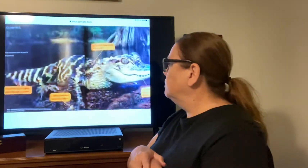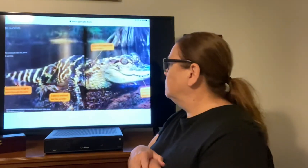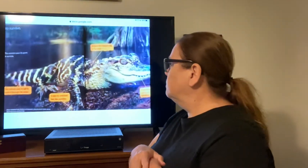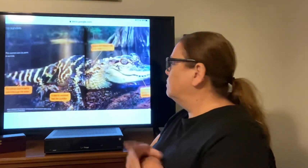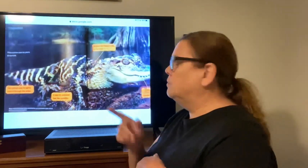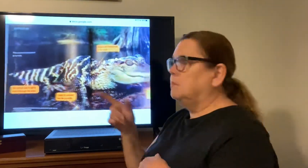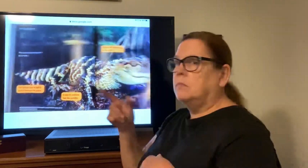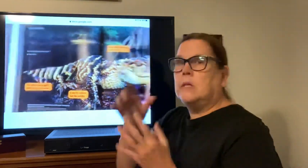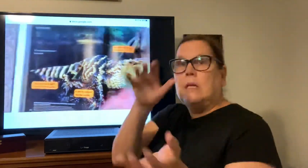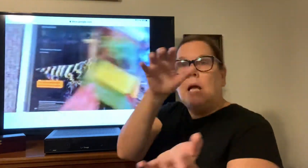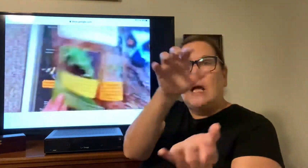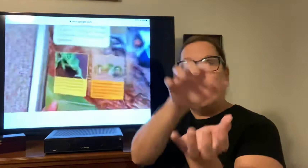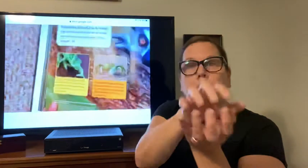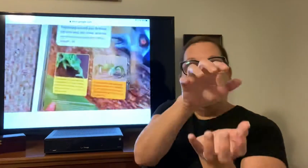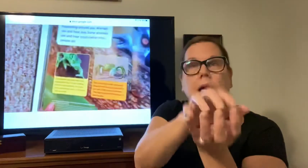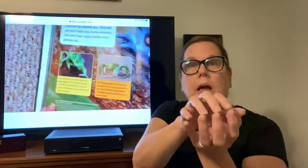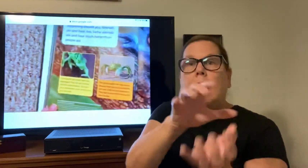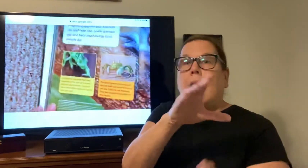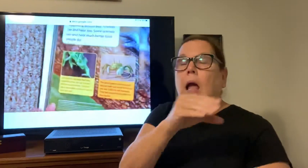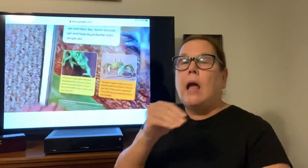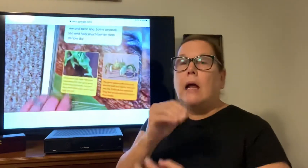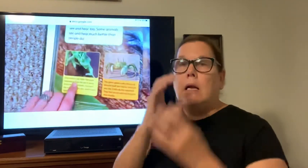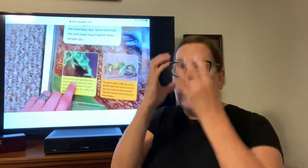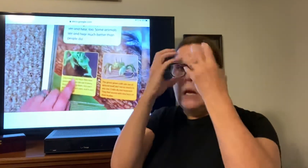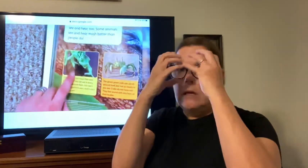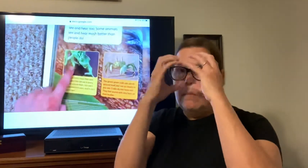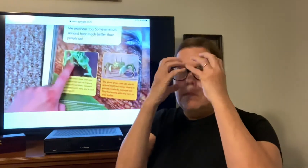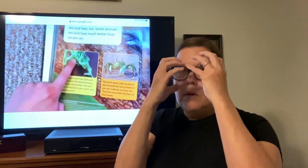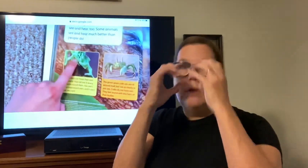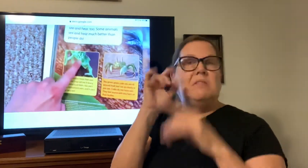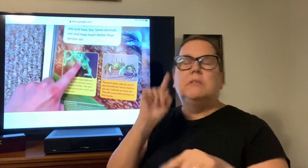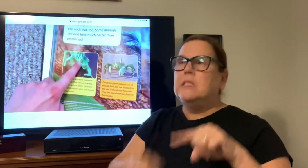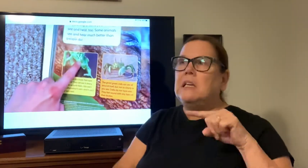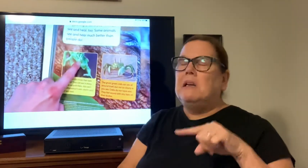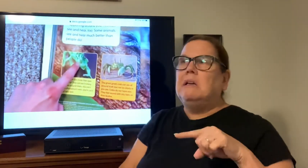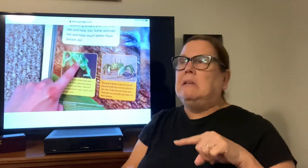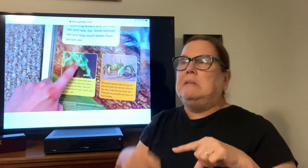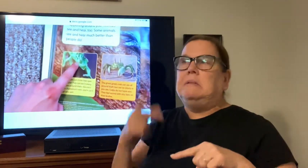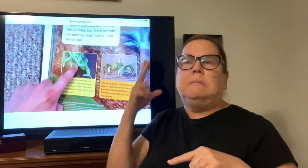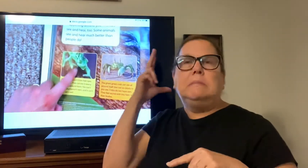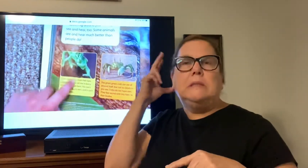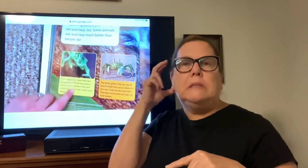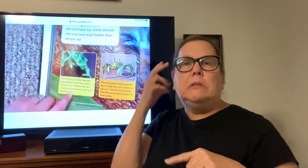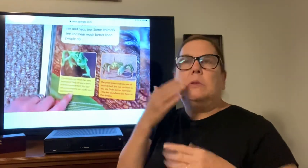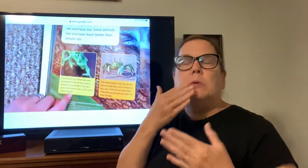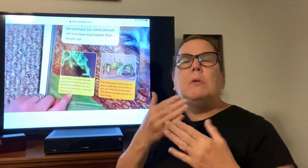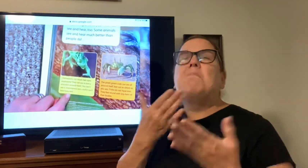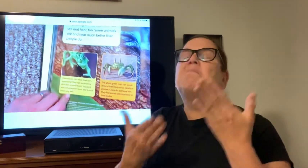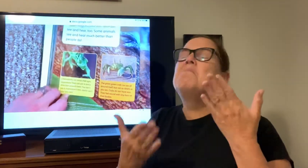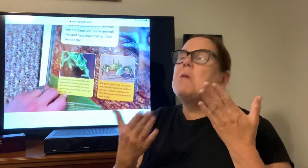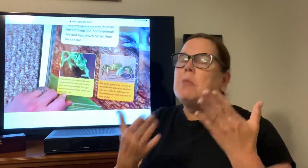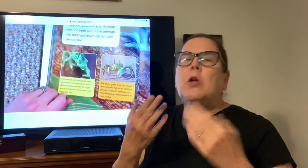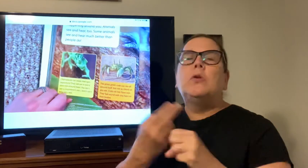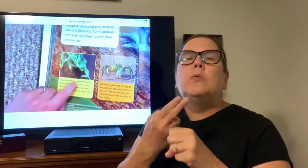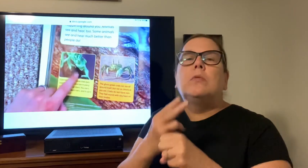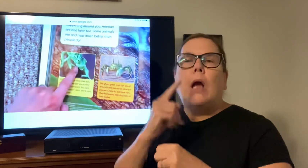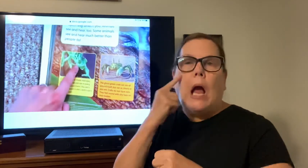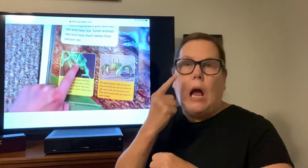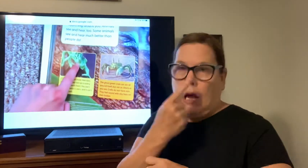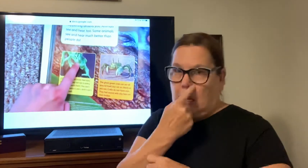caimans probably can't hear very well. Okay? They use their eyes more to see. They can move their eyes separately. That means